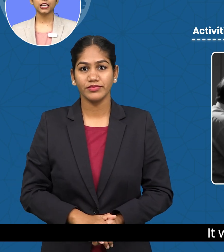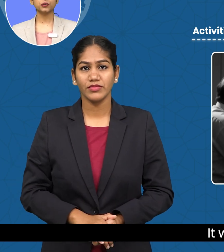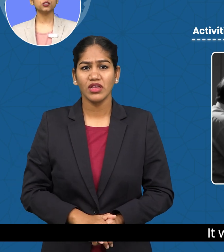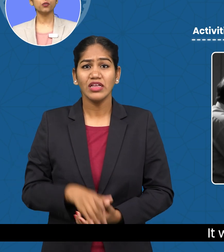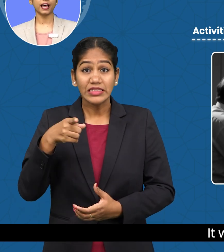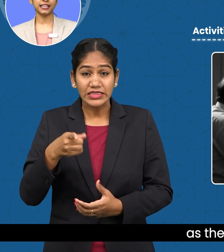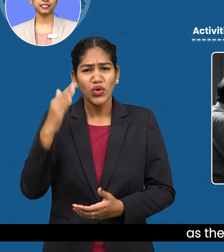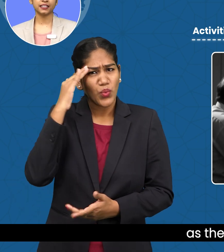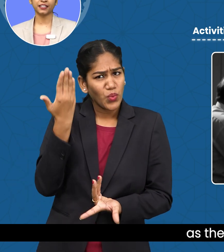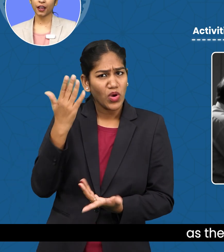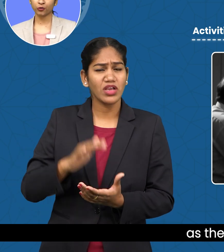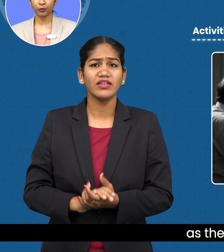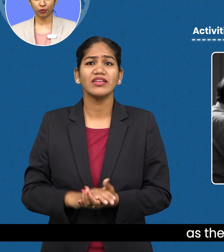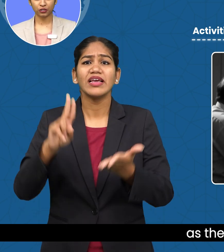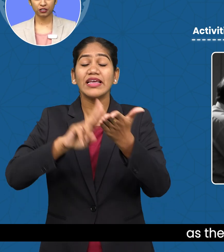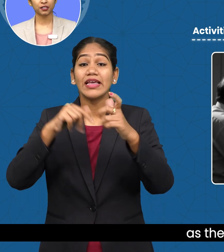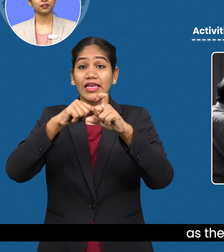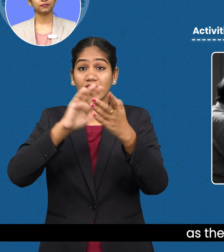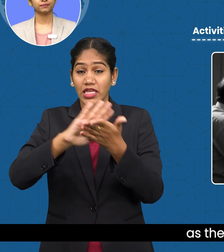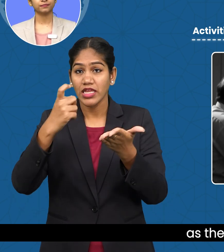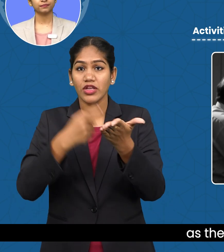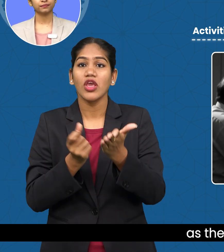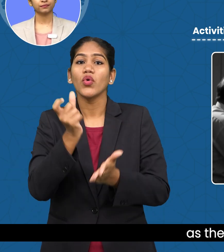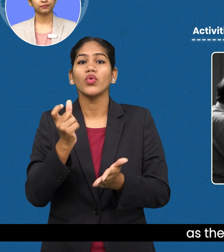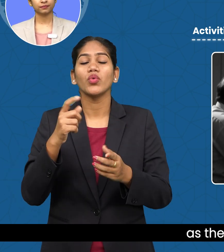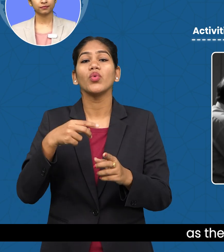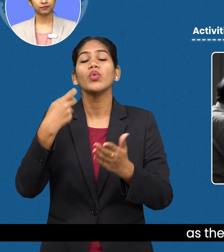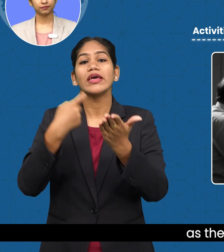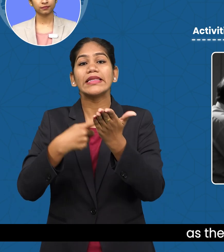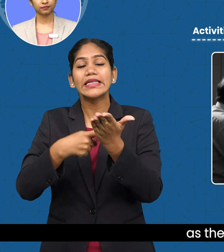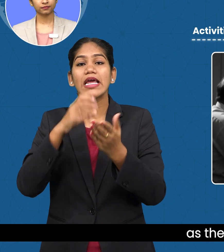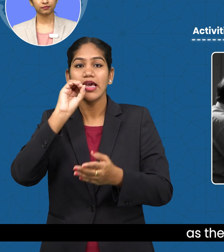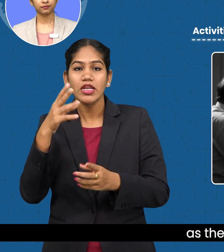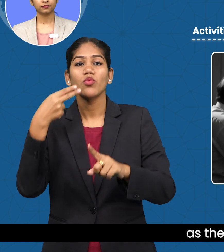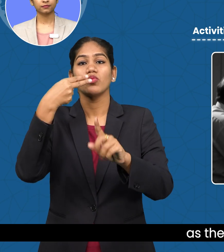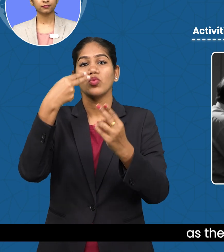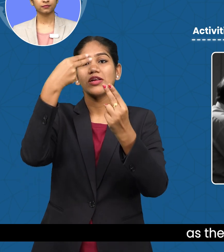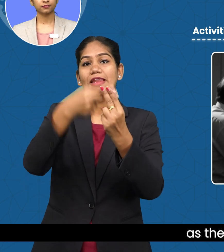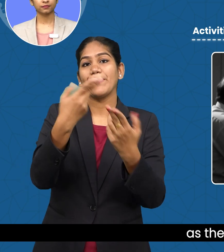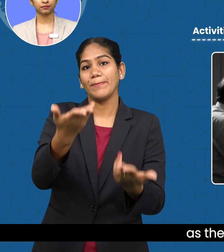It was known as the Nehru Report.